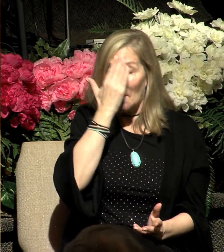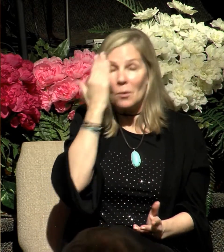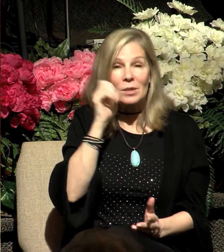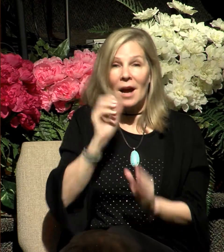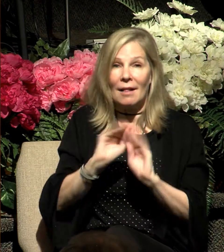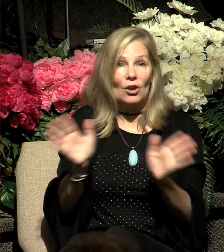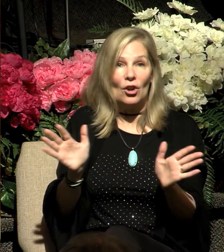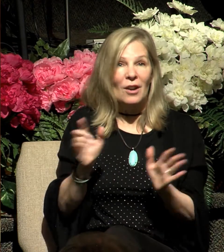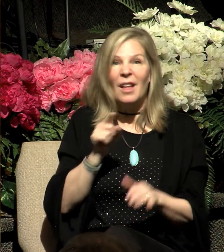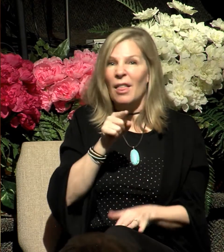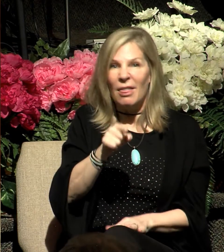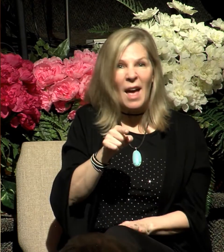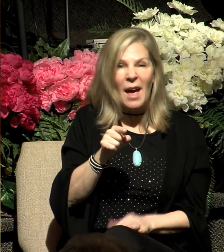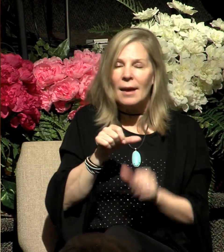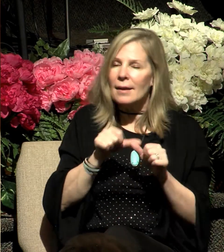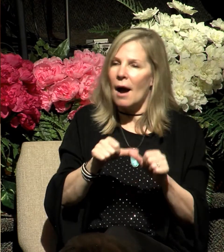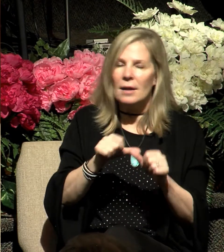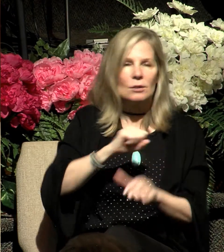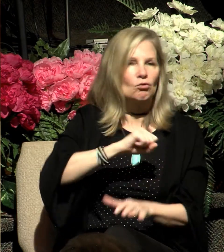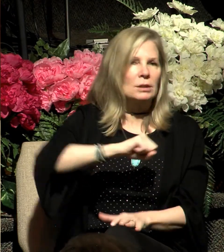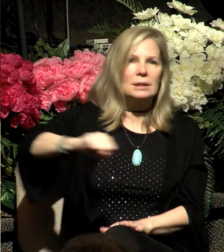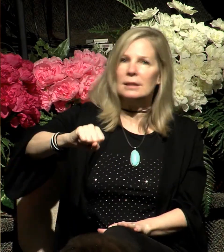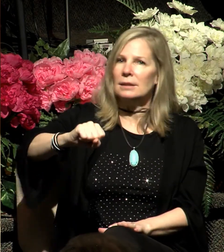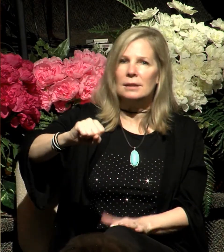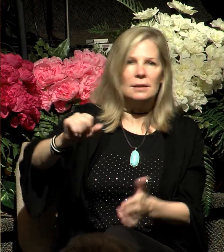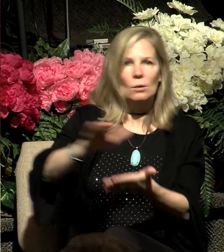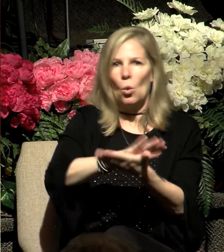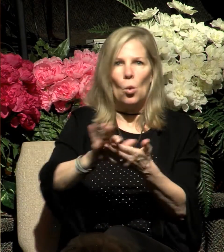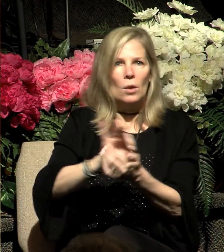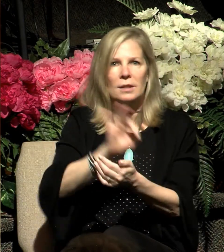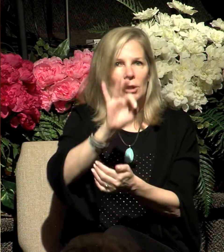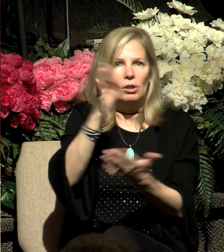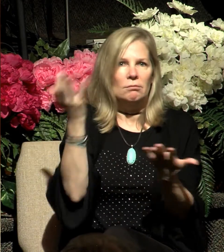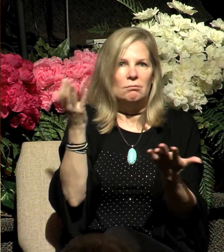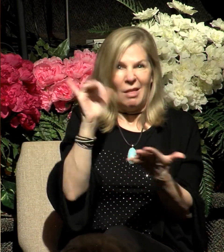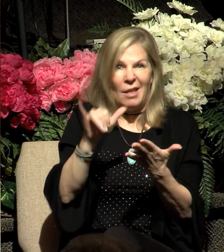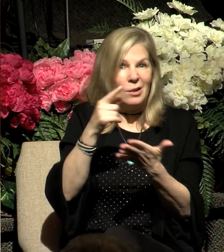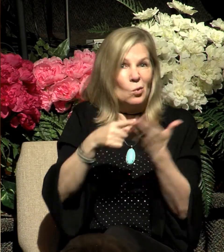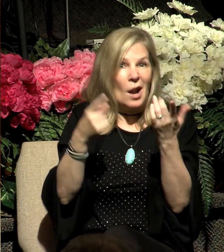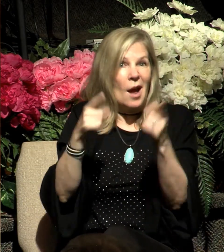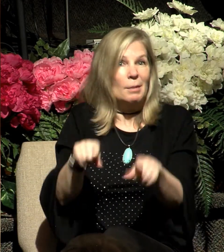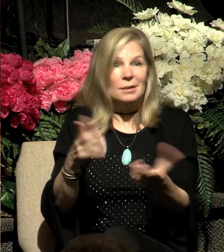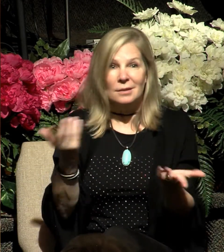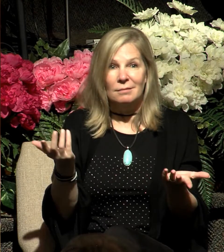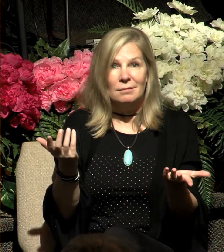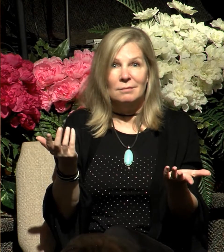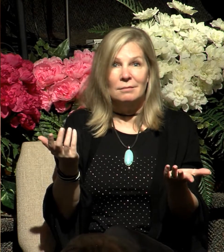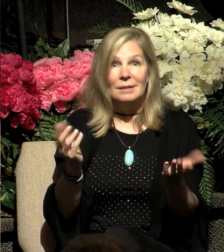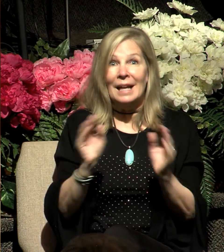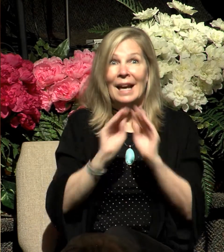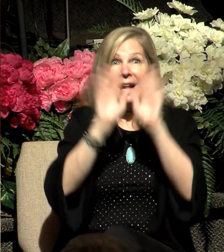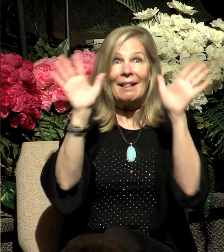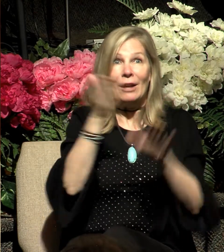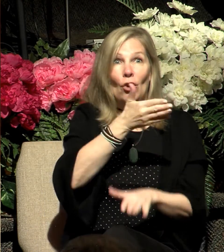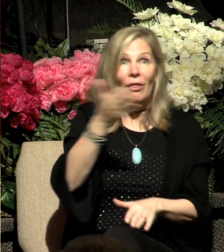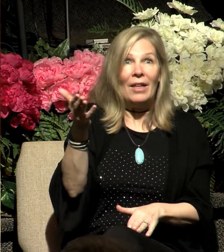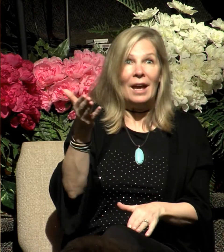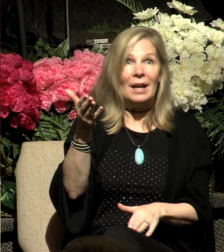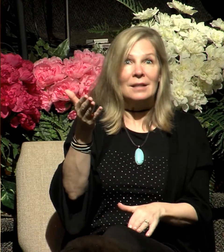they constantly resisted the Holy Spirit. That's what happens. Clear things become unclear when you resist the